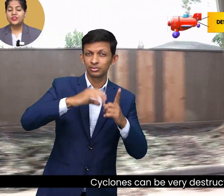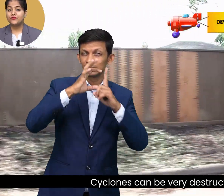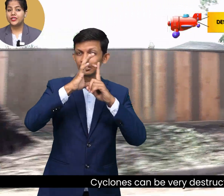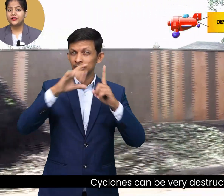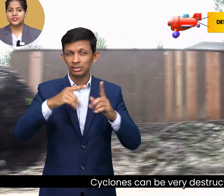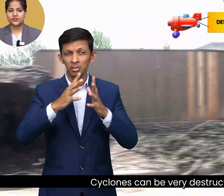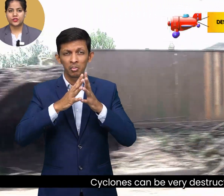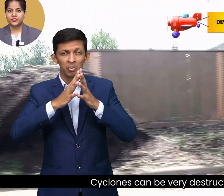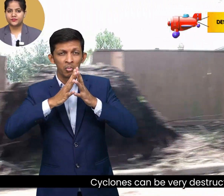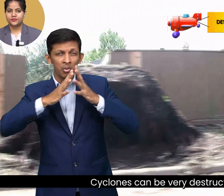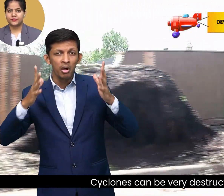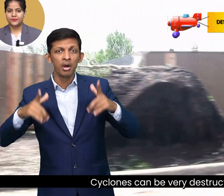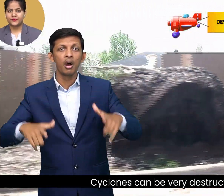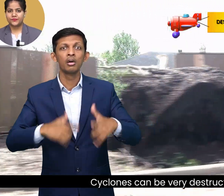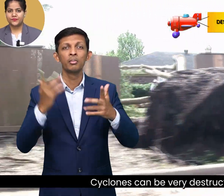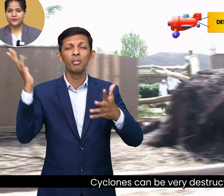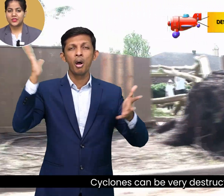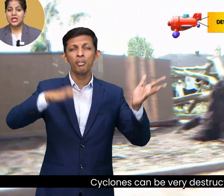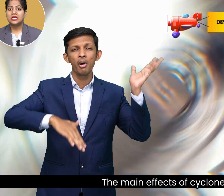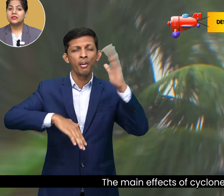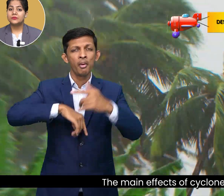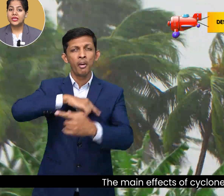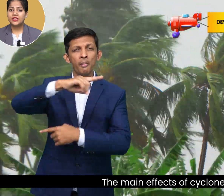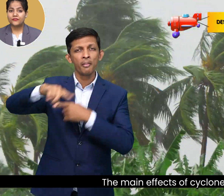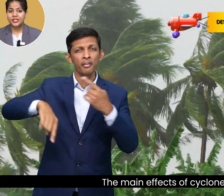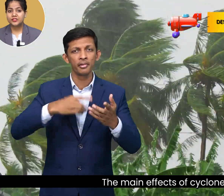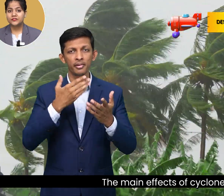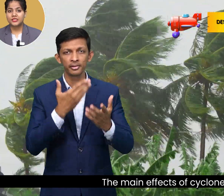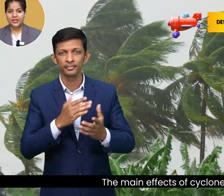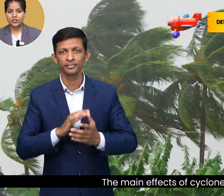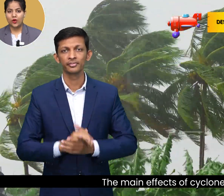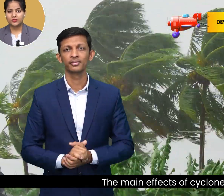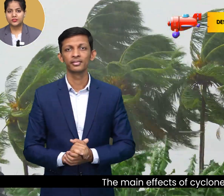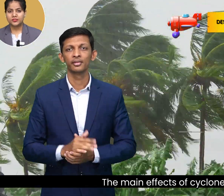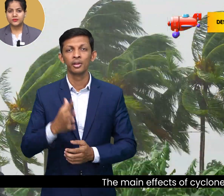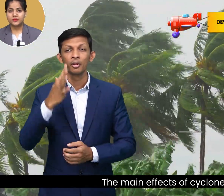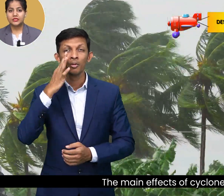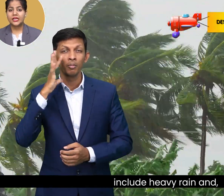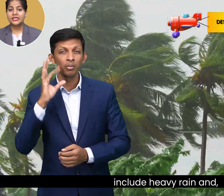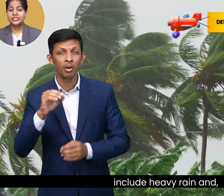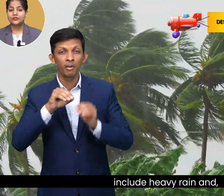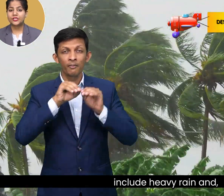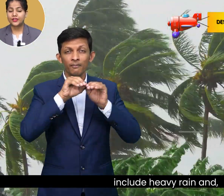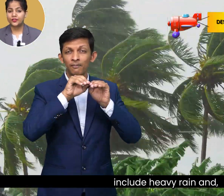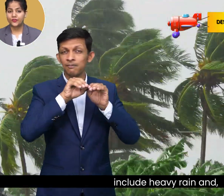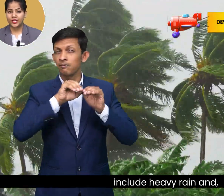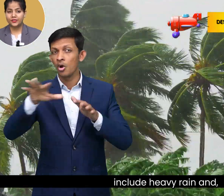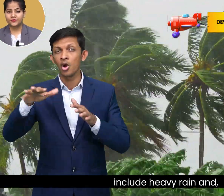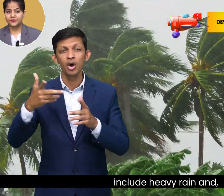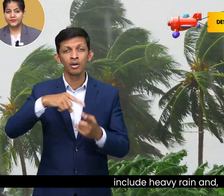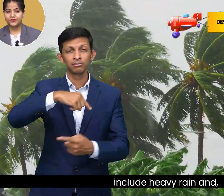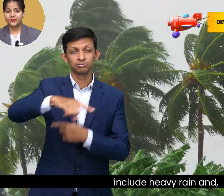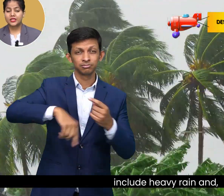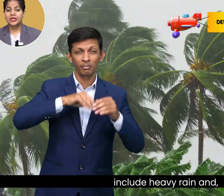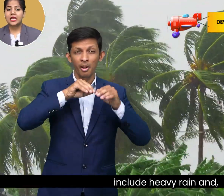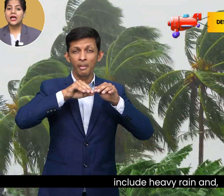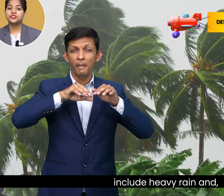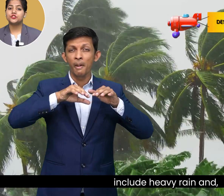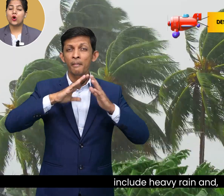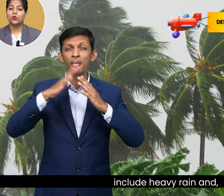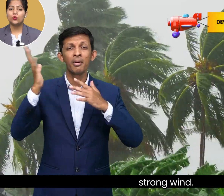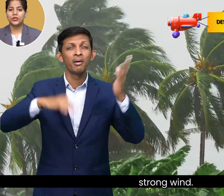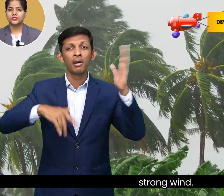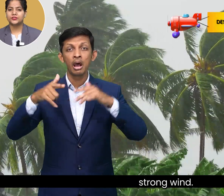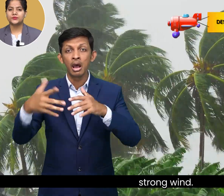Cyclones can be very destructive. The main effects of cyclones include heavy rain